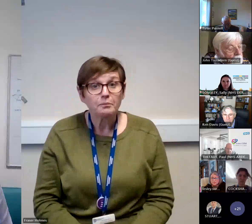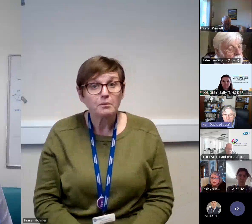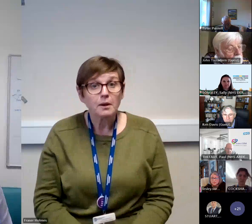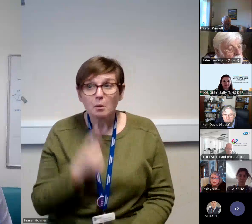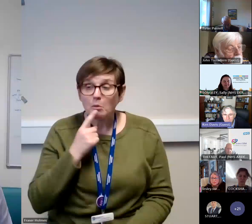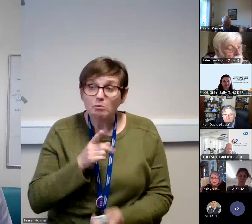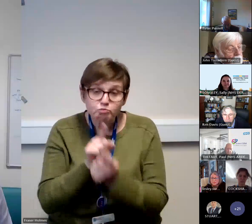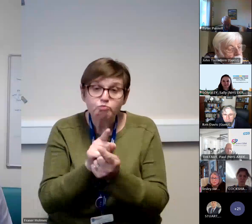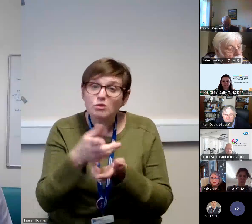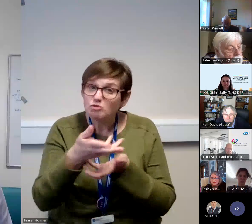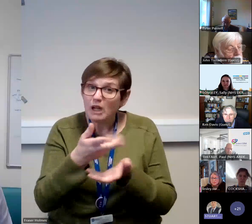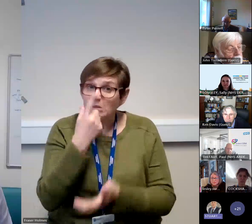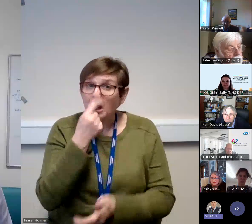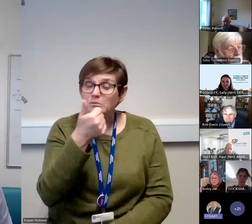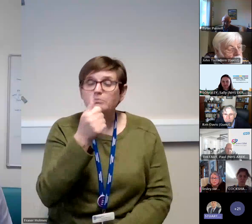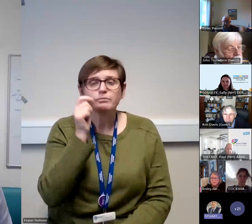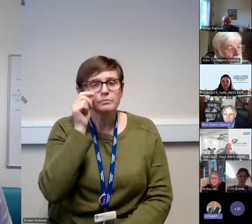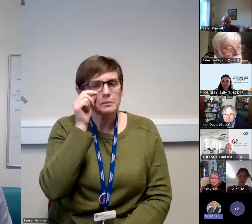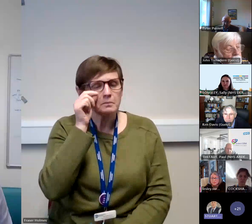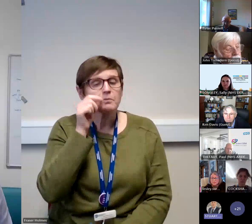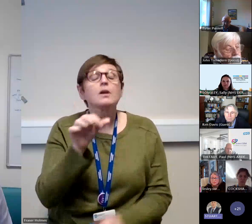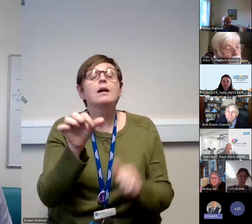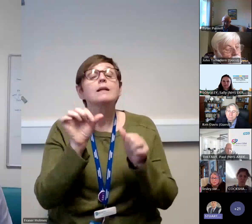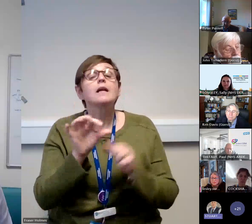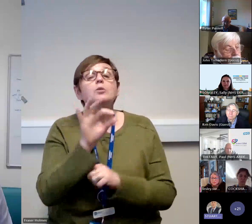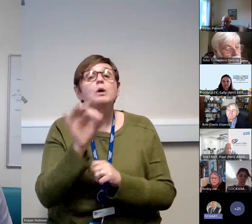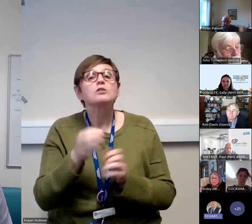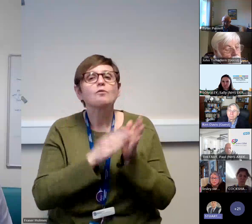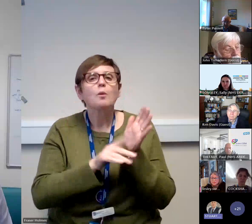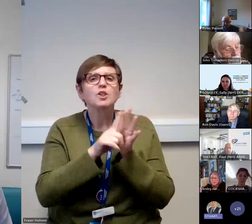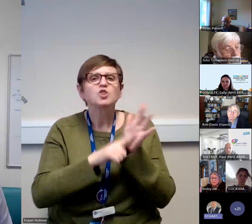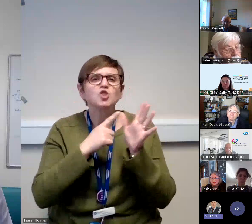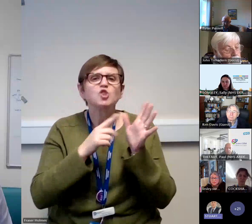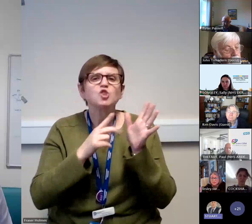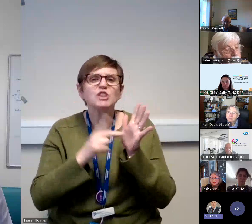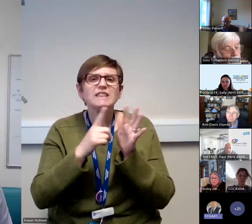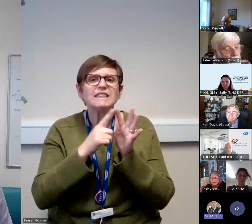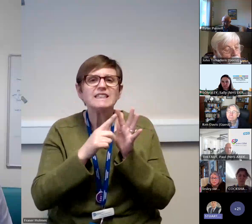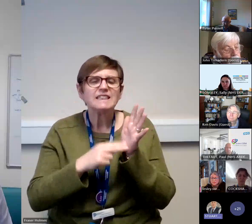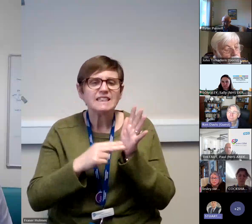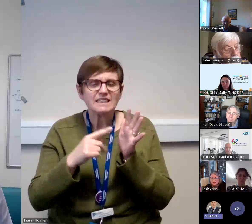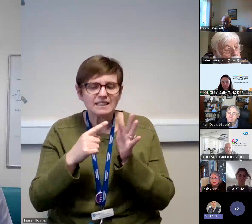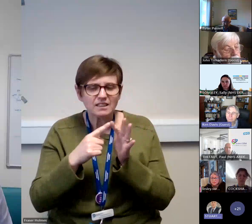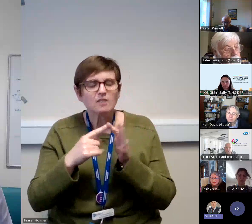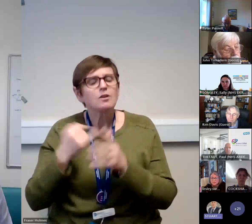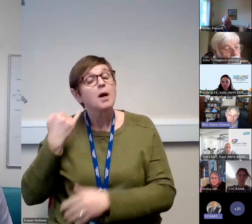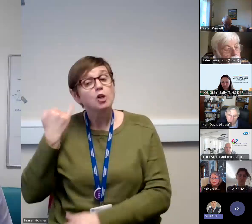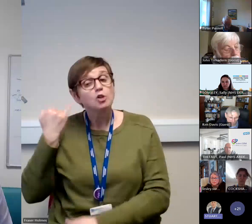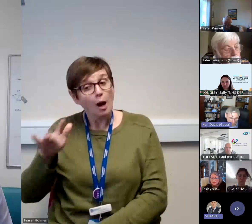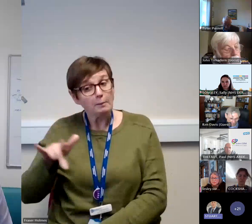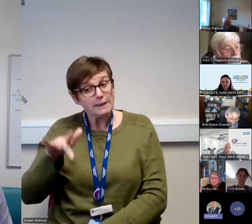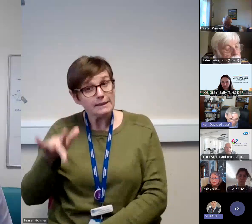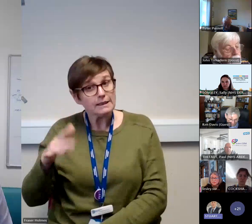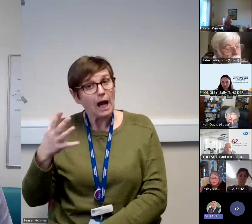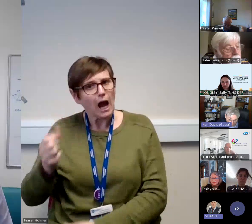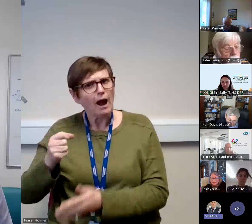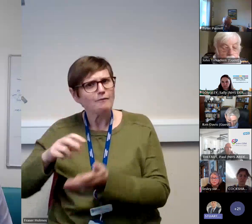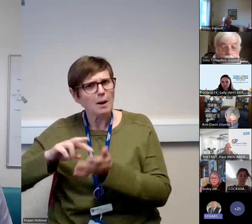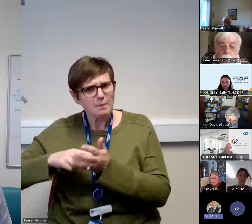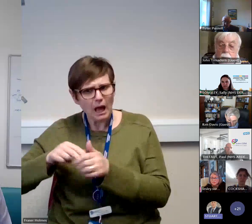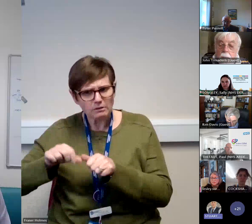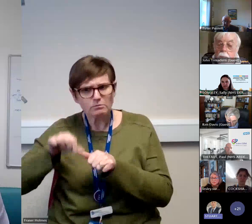chat. Excellent. The next question from Janine Patton. For Derby City, is there a planned pathway